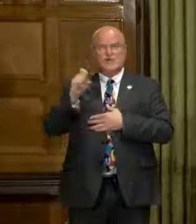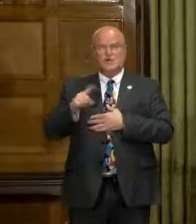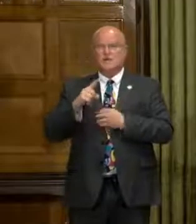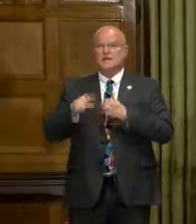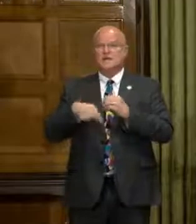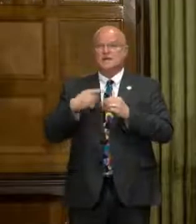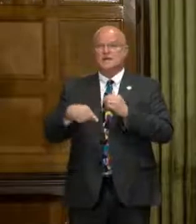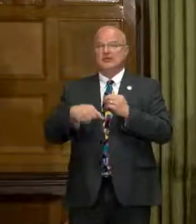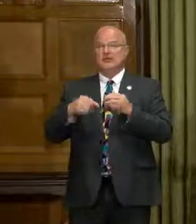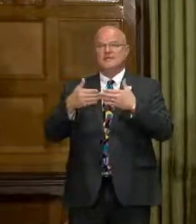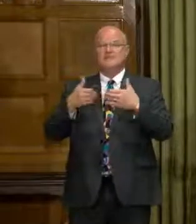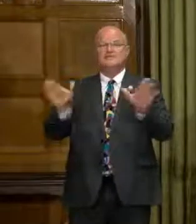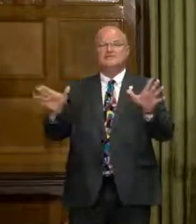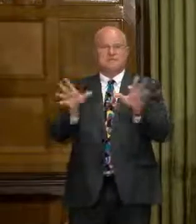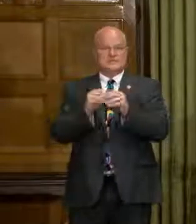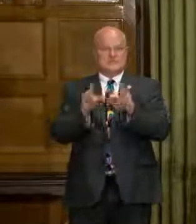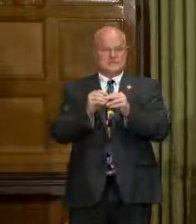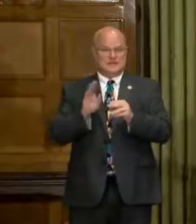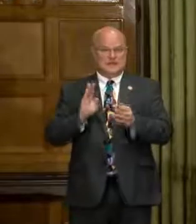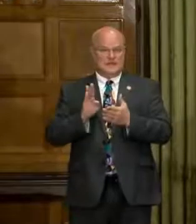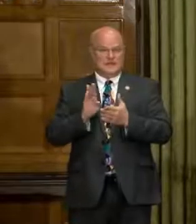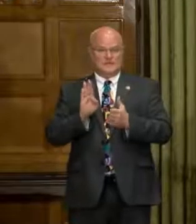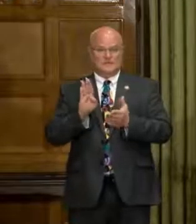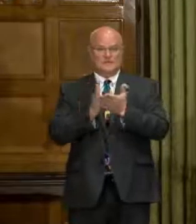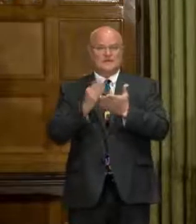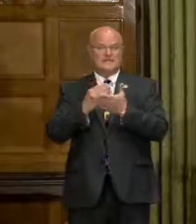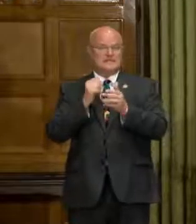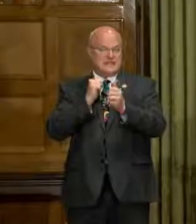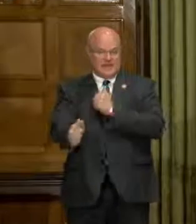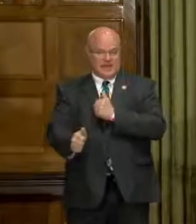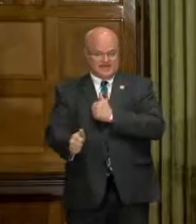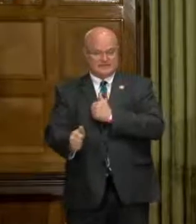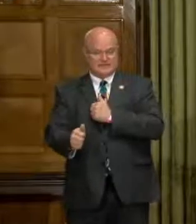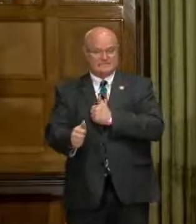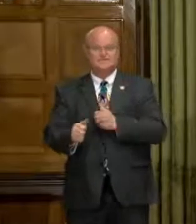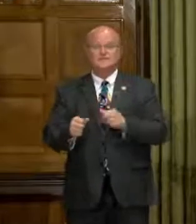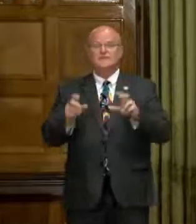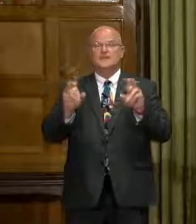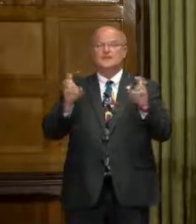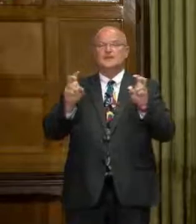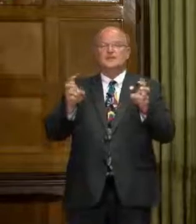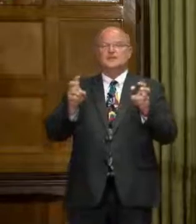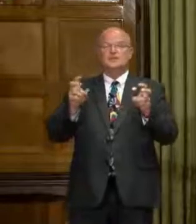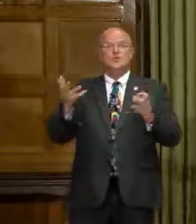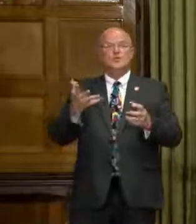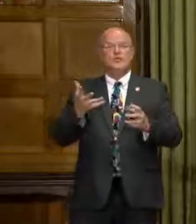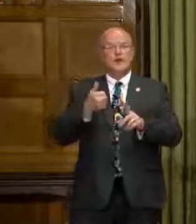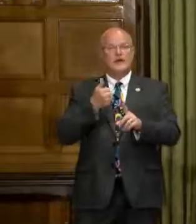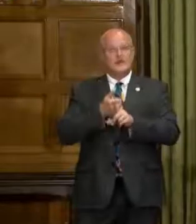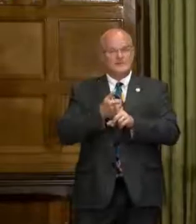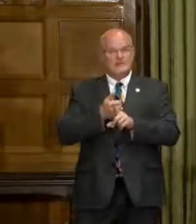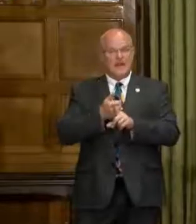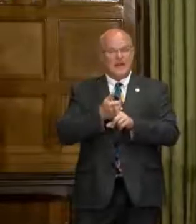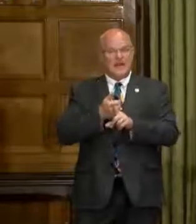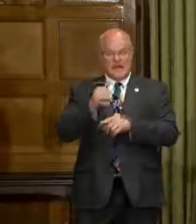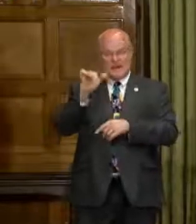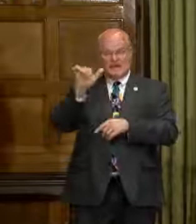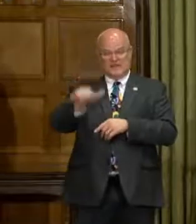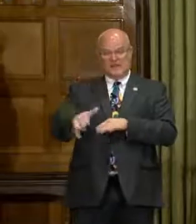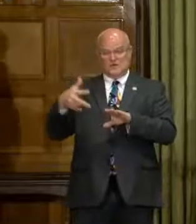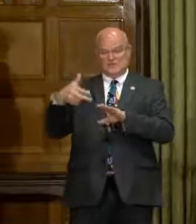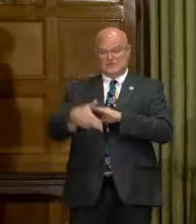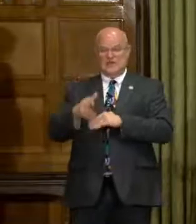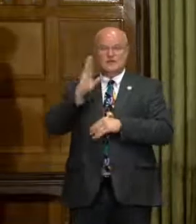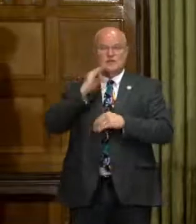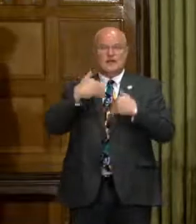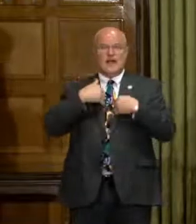was about the General Assembly and the budget that they passed. In terms of what impact those cuts